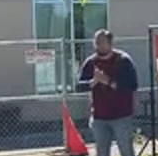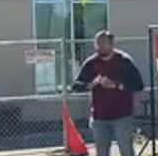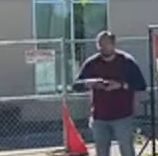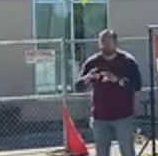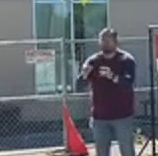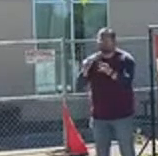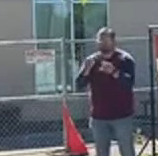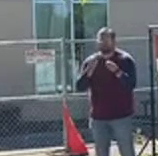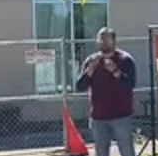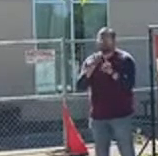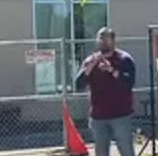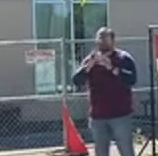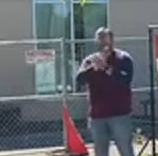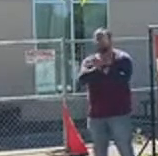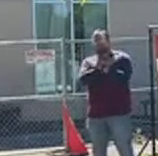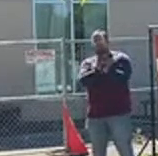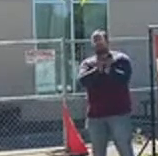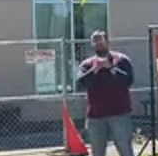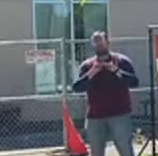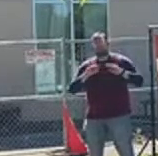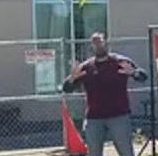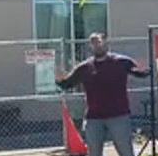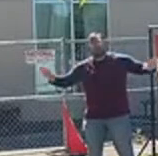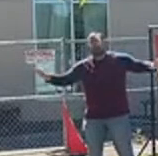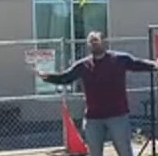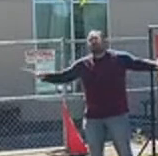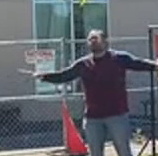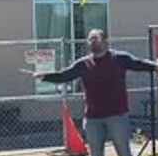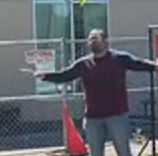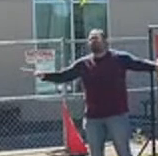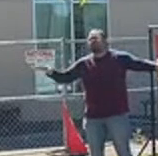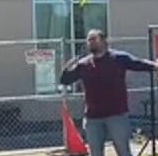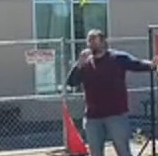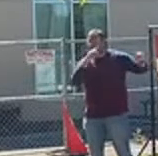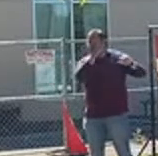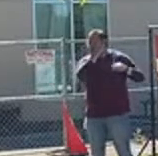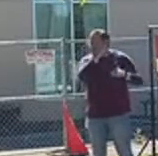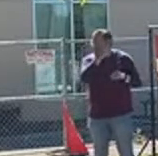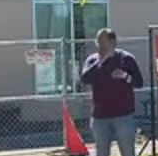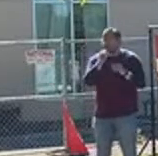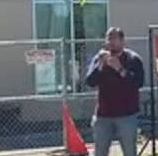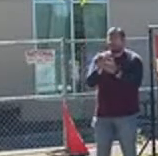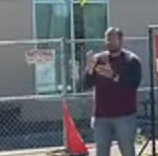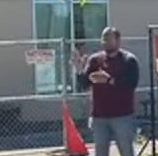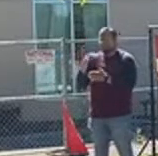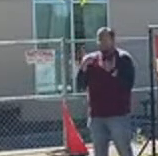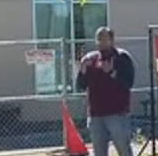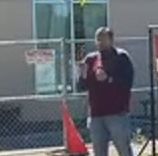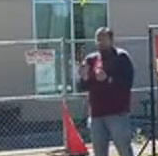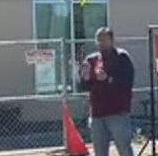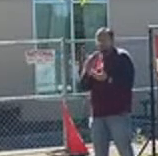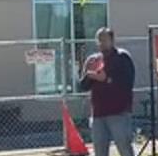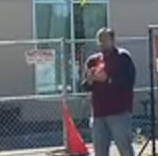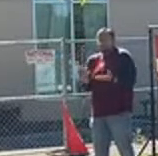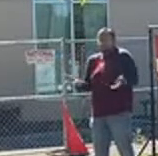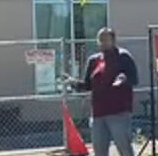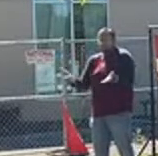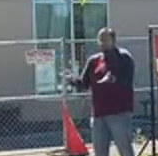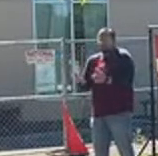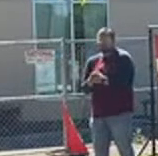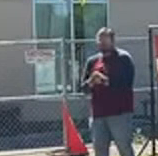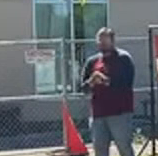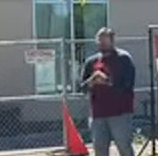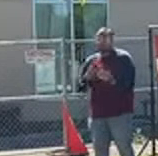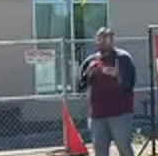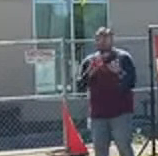to rest, spread out, and at the bottom line, ultimately helps their health and well-being. I want